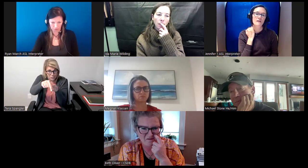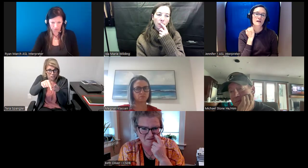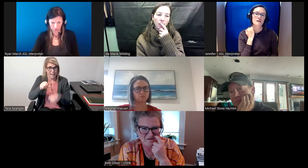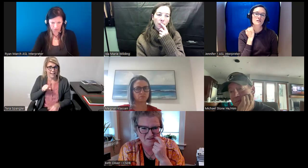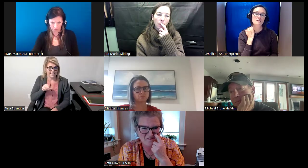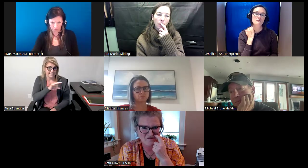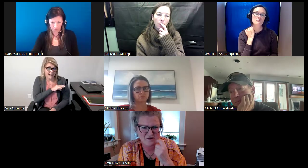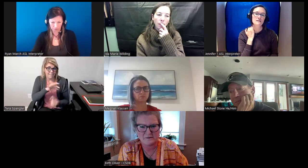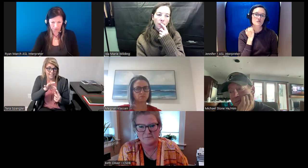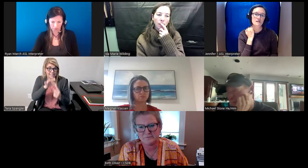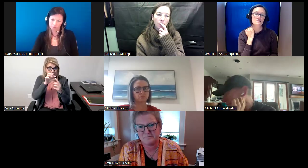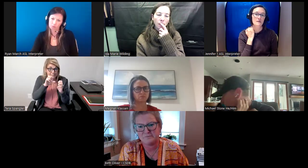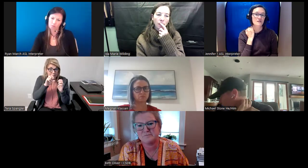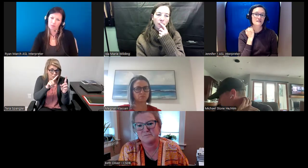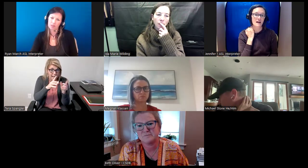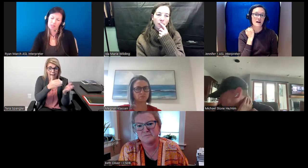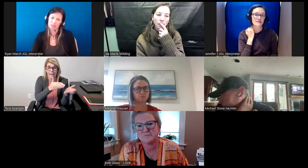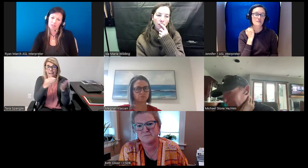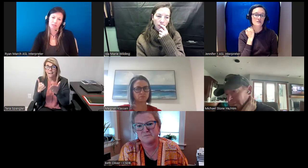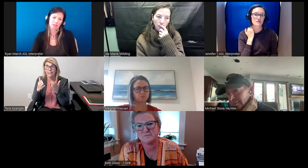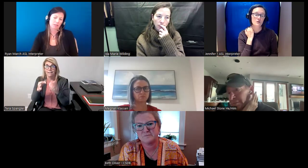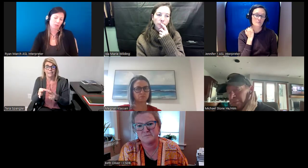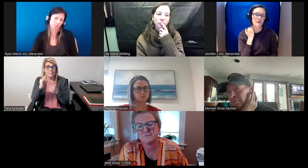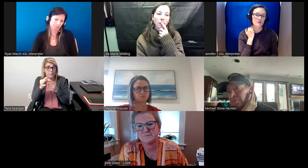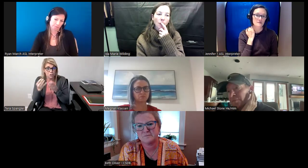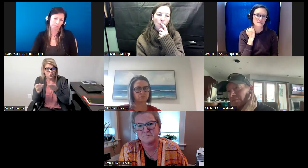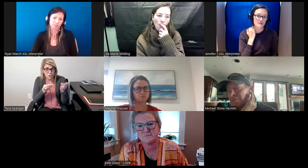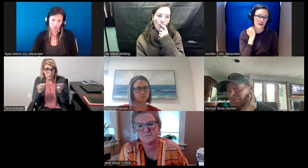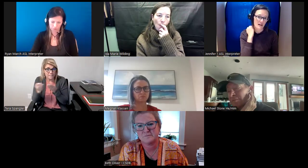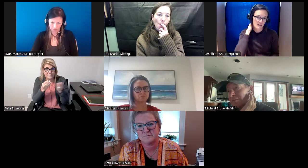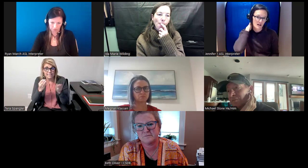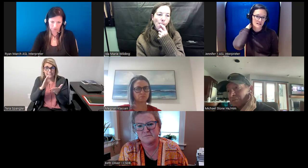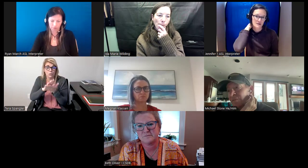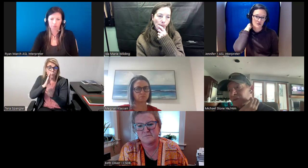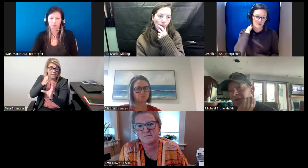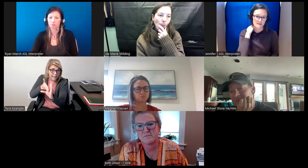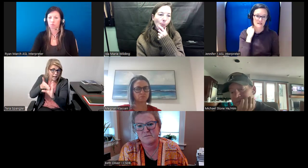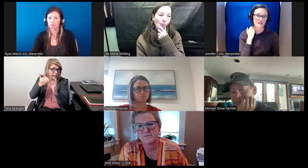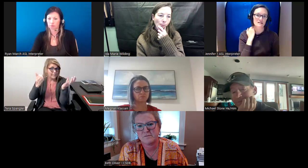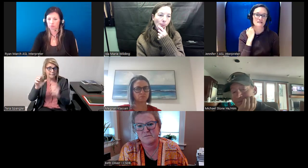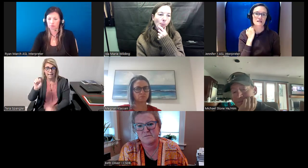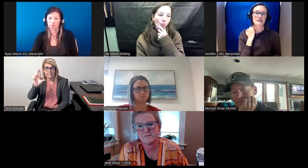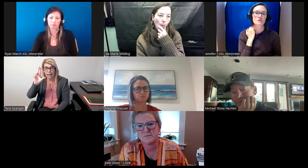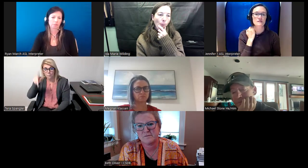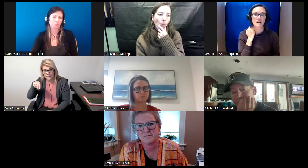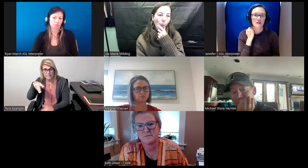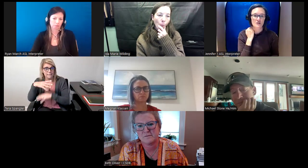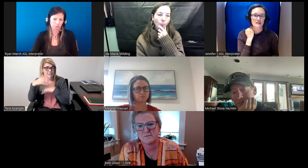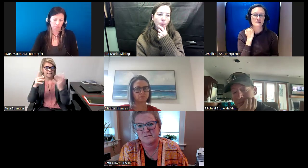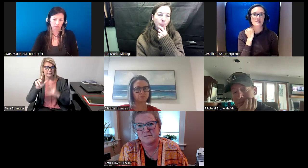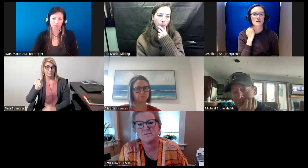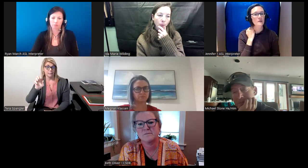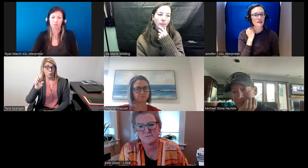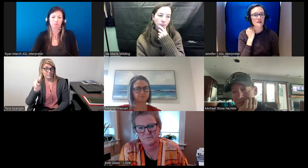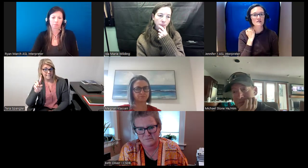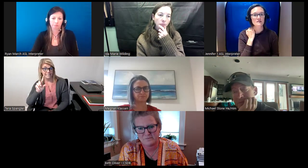for their district specialized staff, especially, in terms of special ed, special services, school